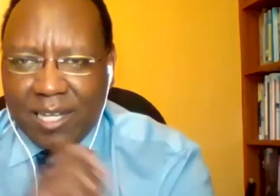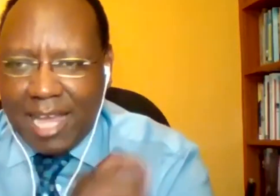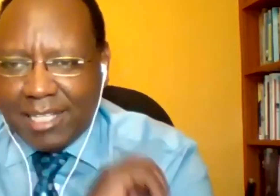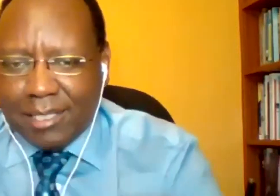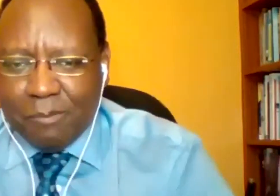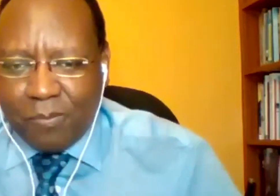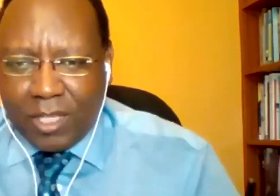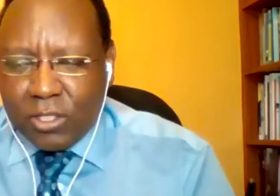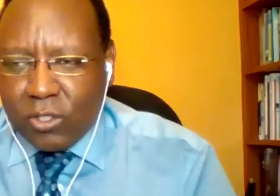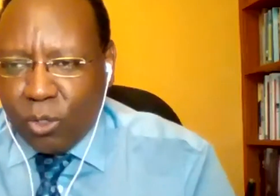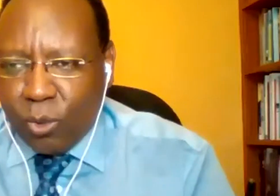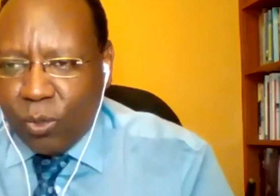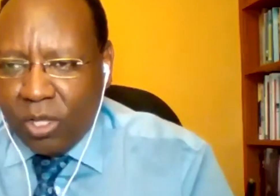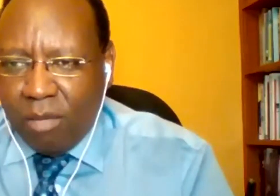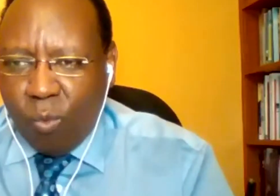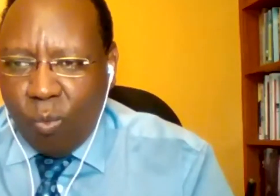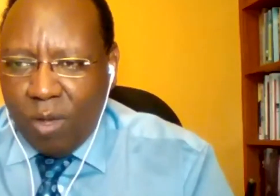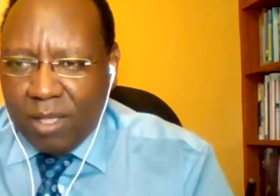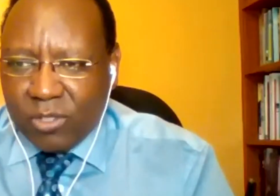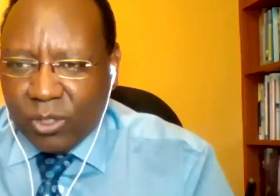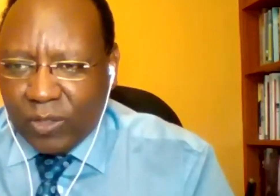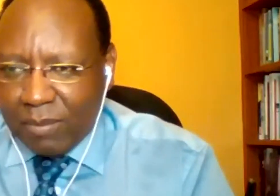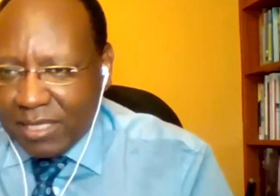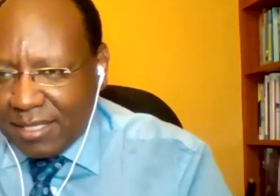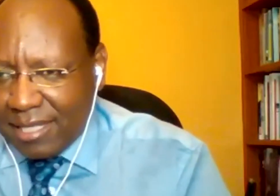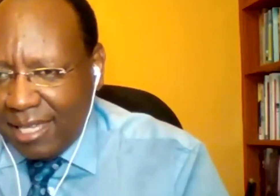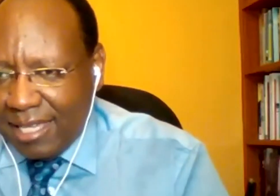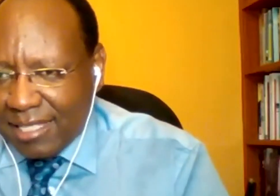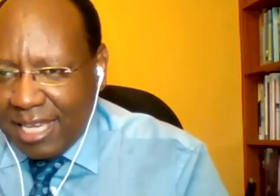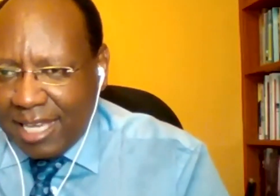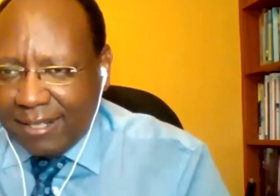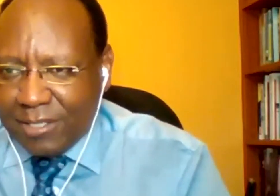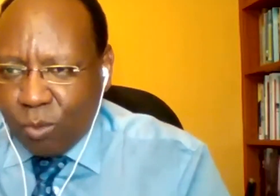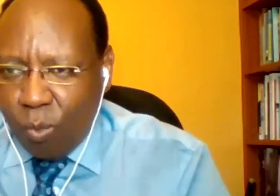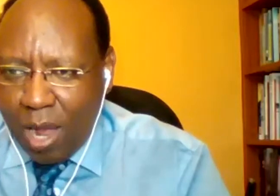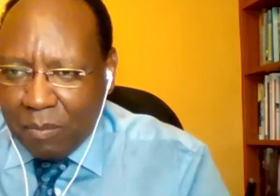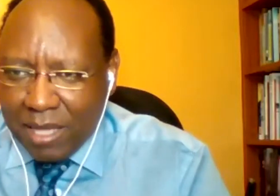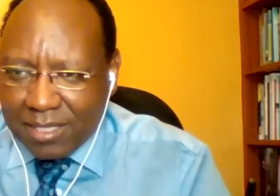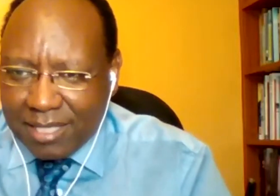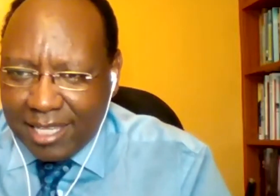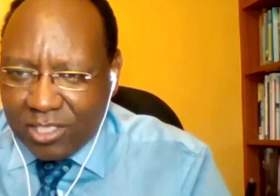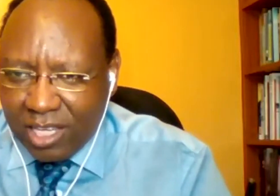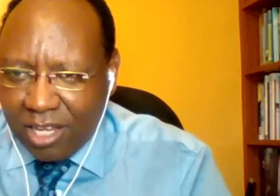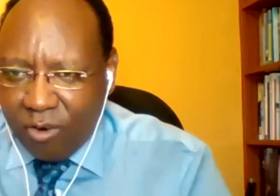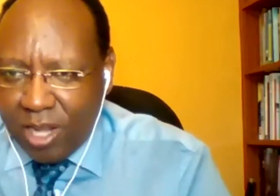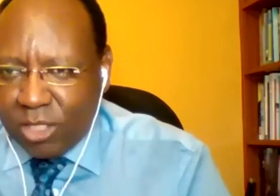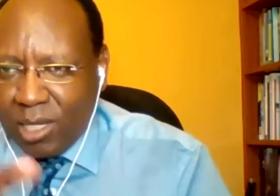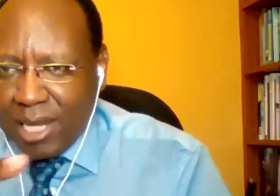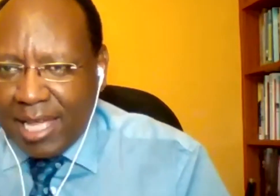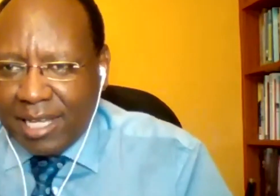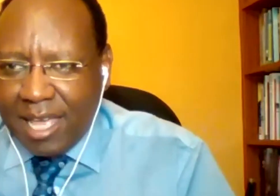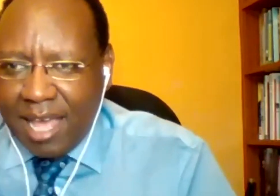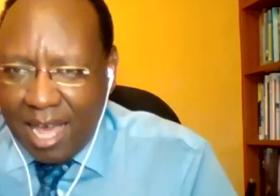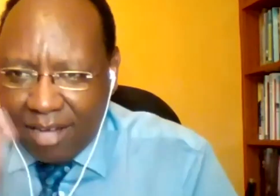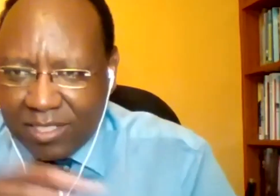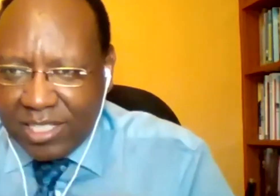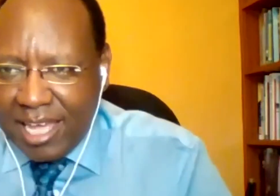want? This is a quest that I've been on in my own journey as a startup, as a